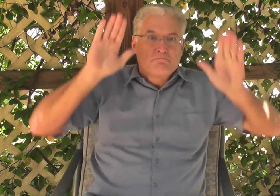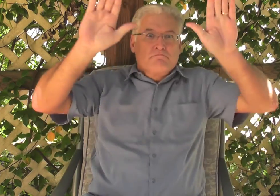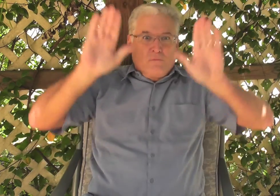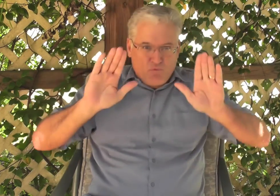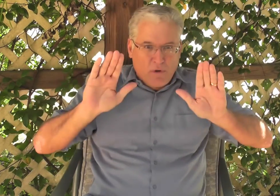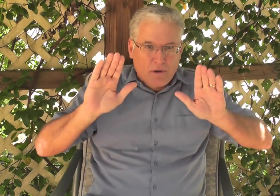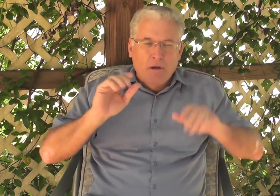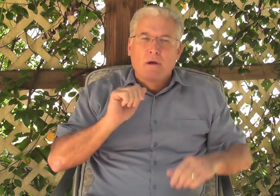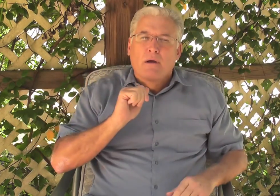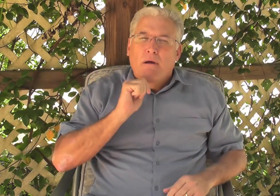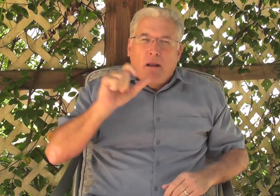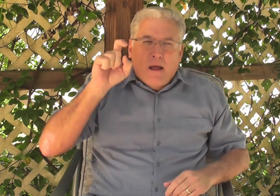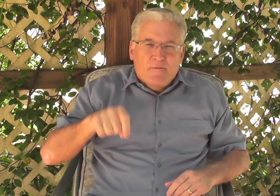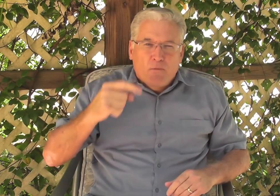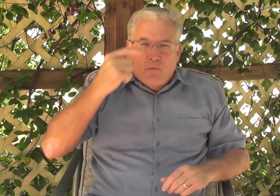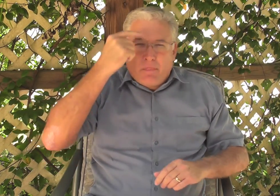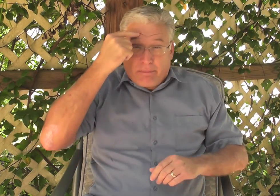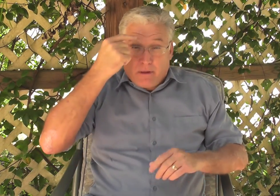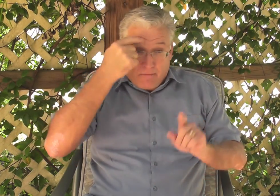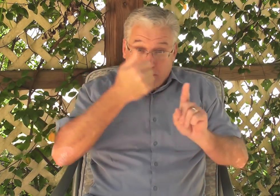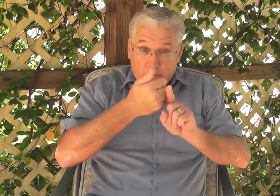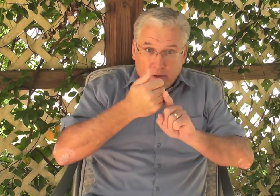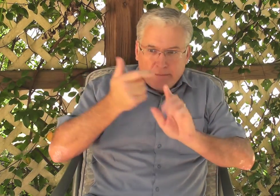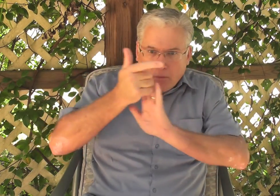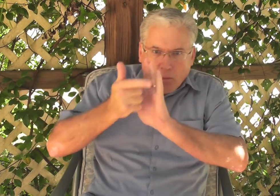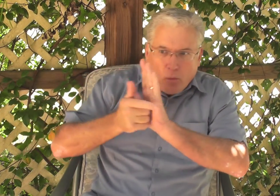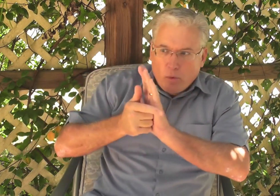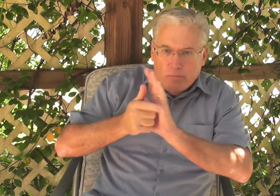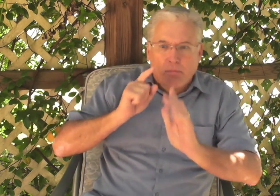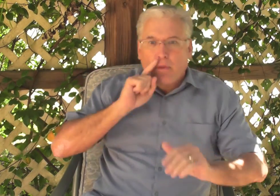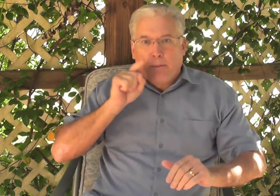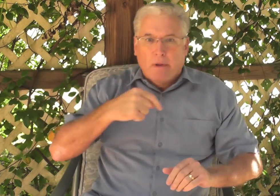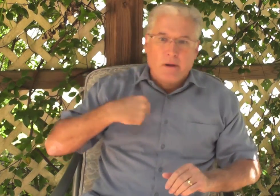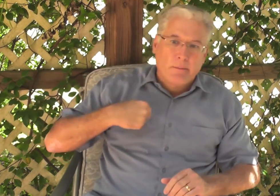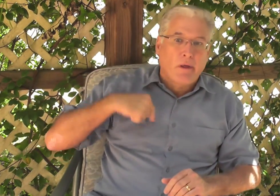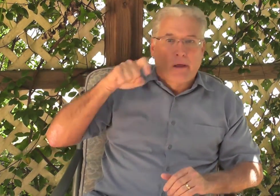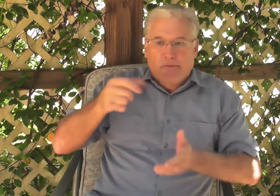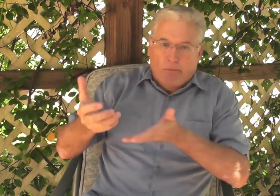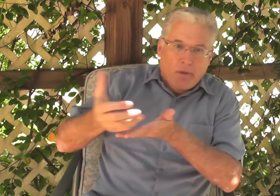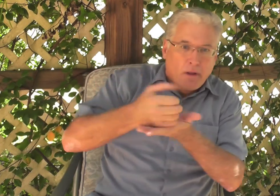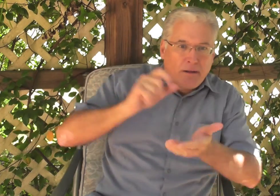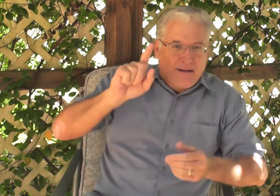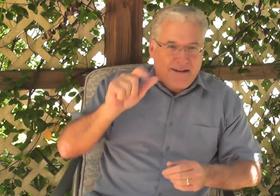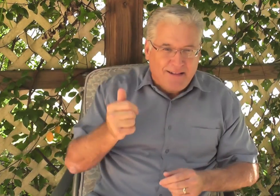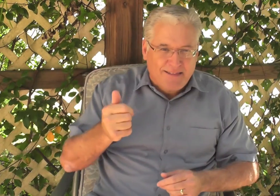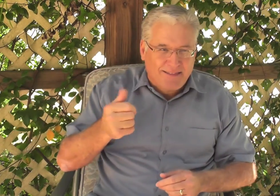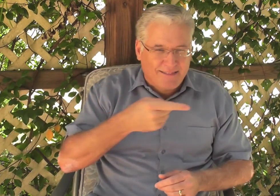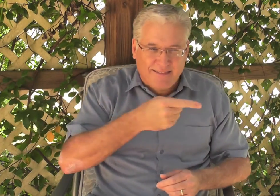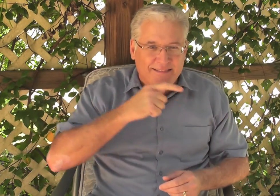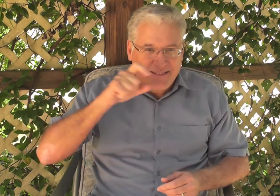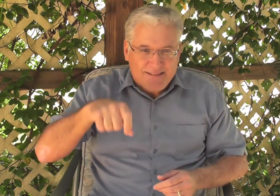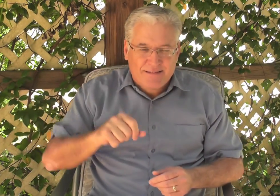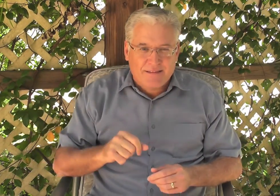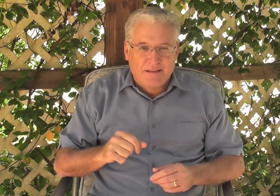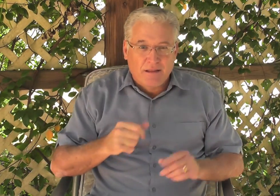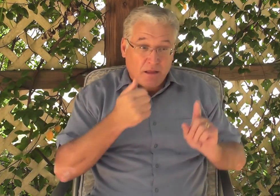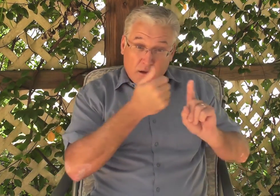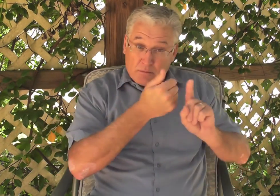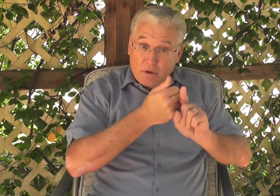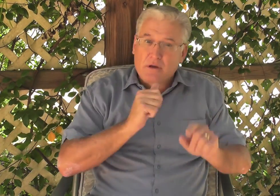Melchizedek, wow, he was a great man. He didn't have to think about the law, though. He wasn't commanded to collect tithes, so he didn't